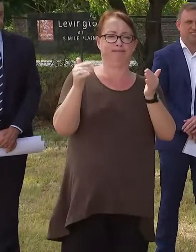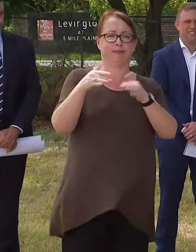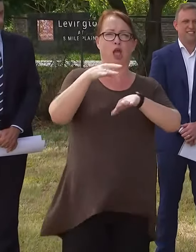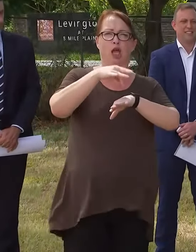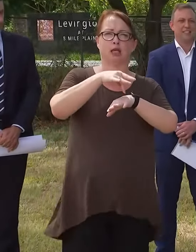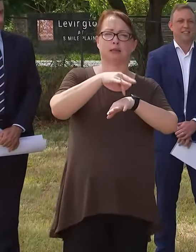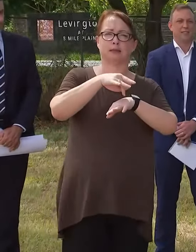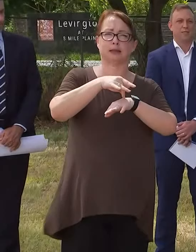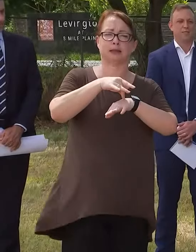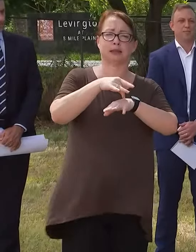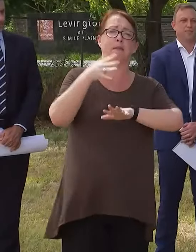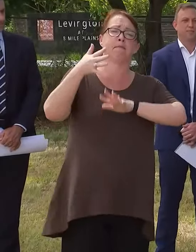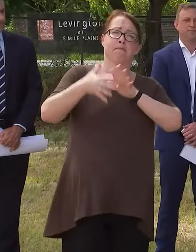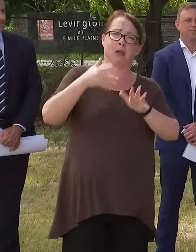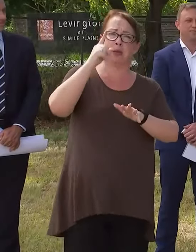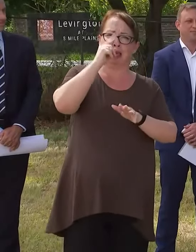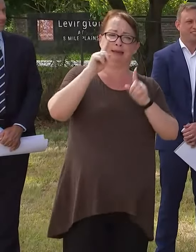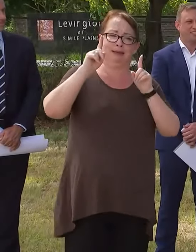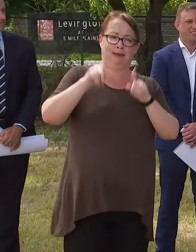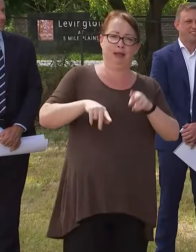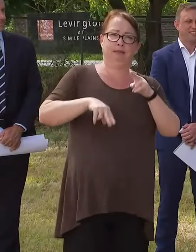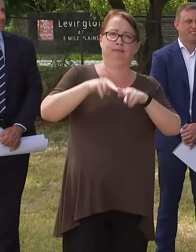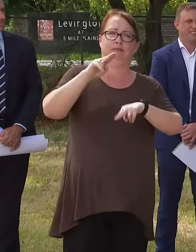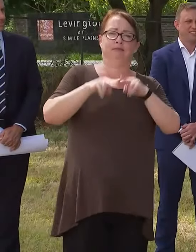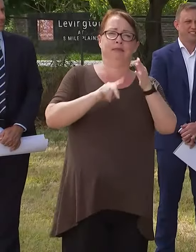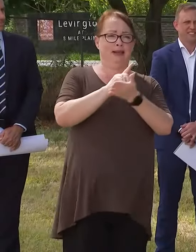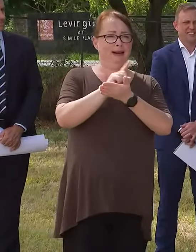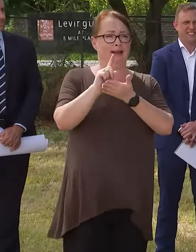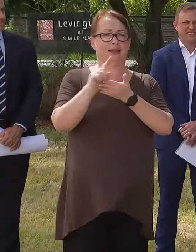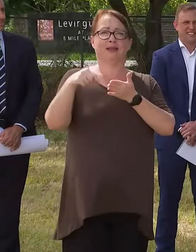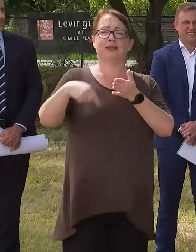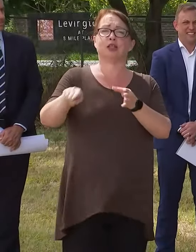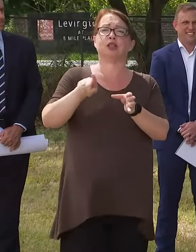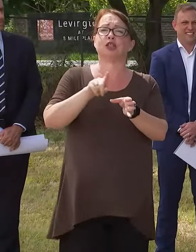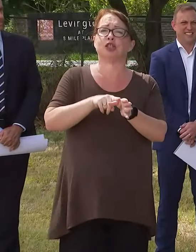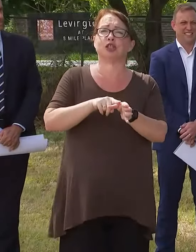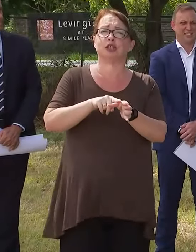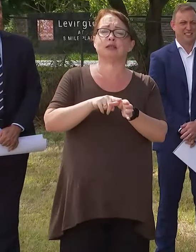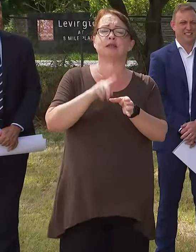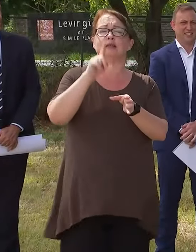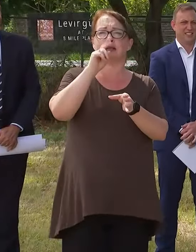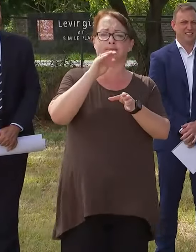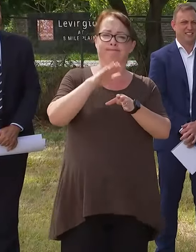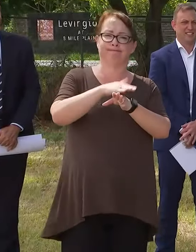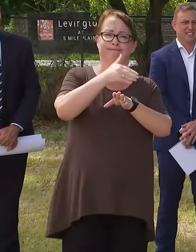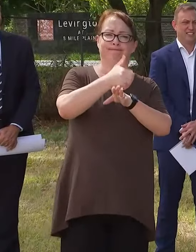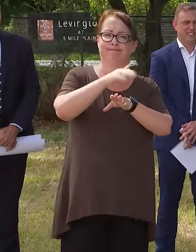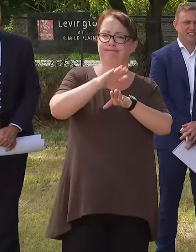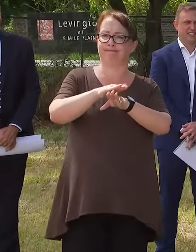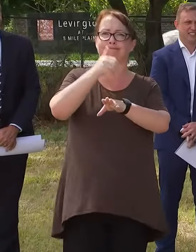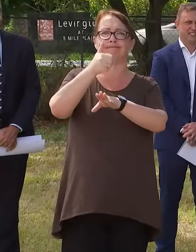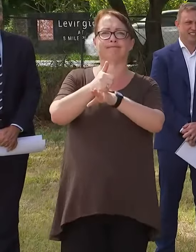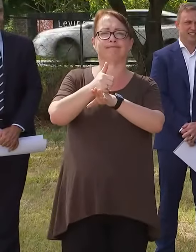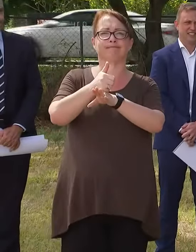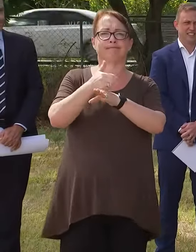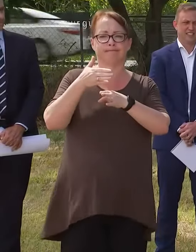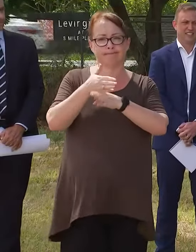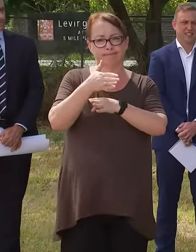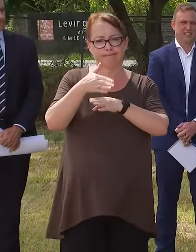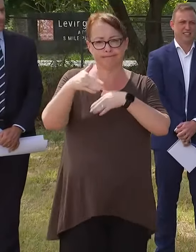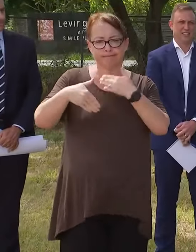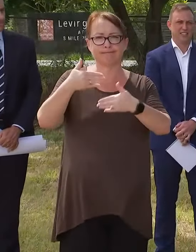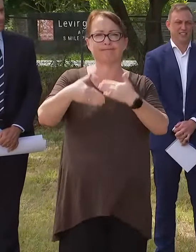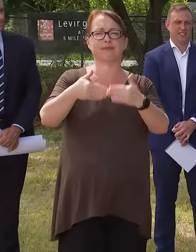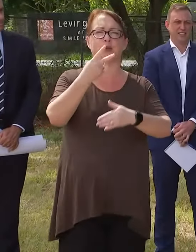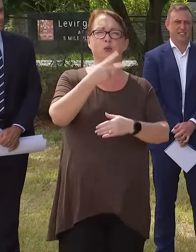doing so means that we can start construction later this year and have these sites operational in 2023. And the